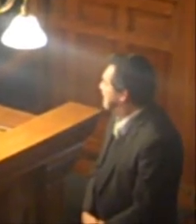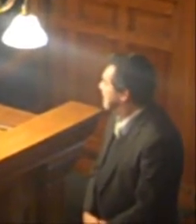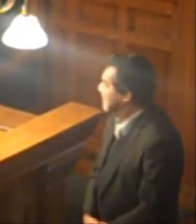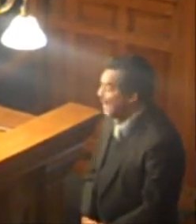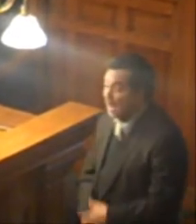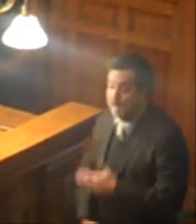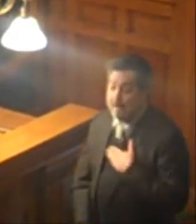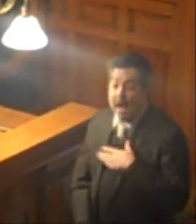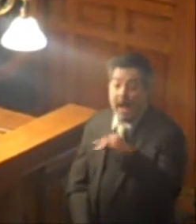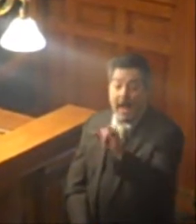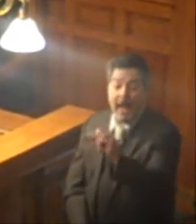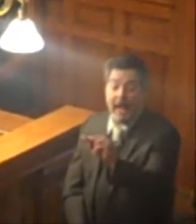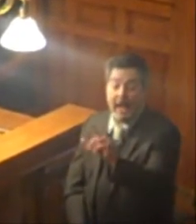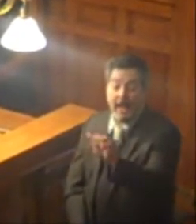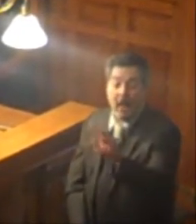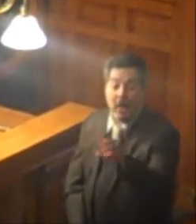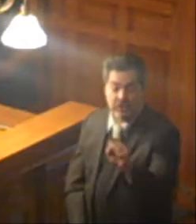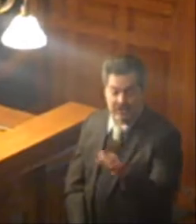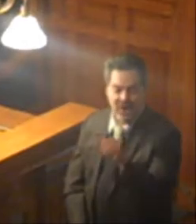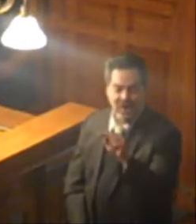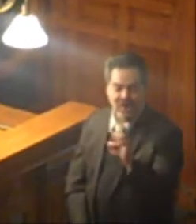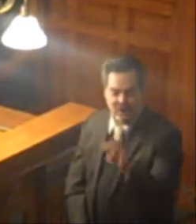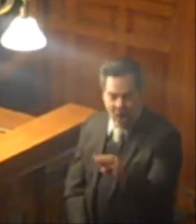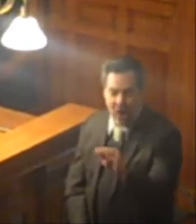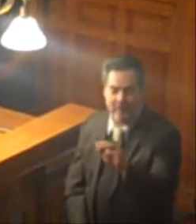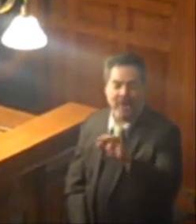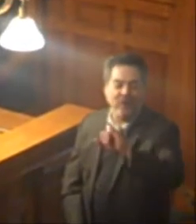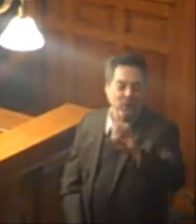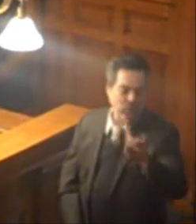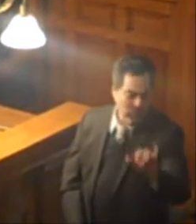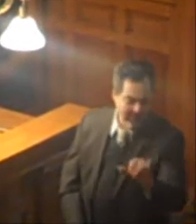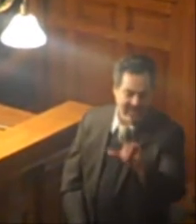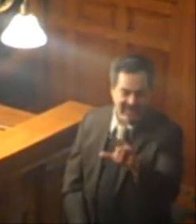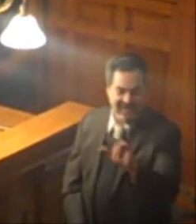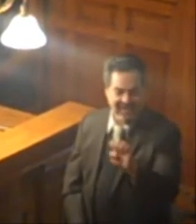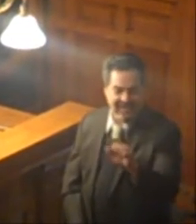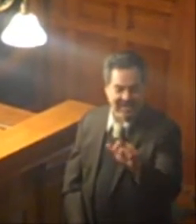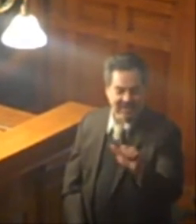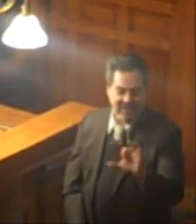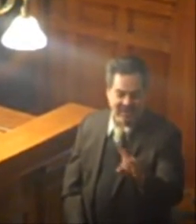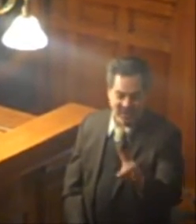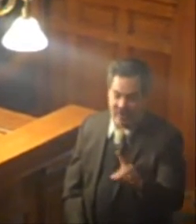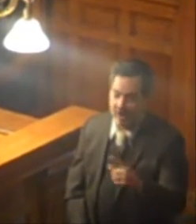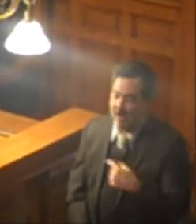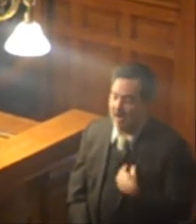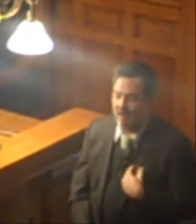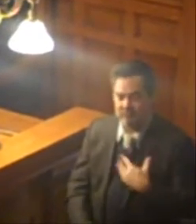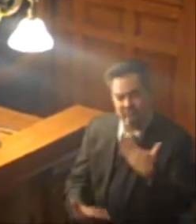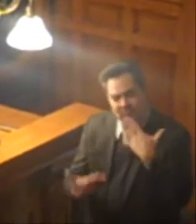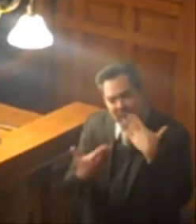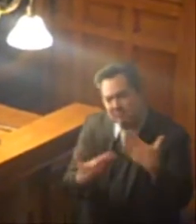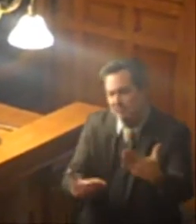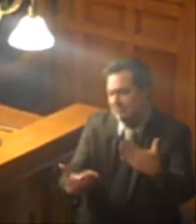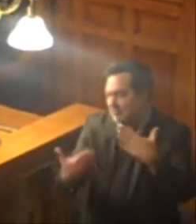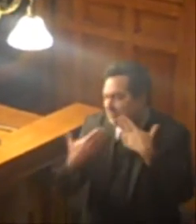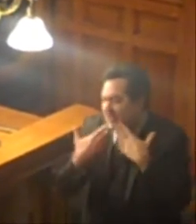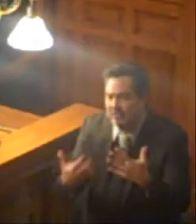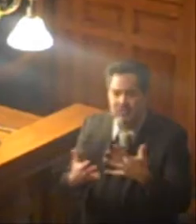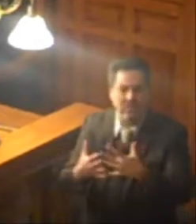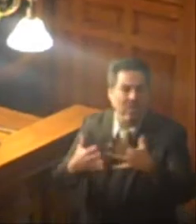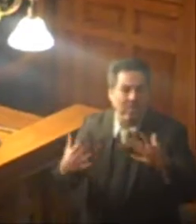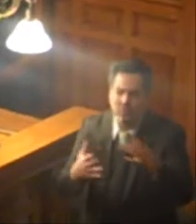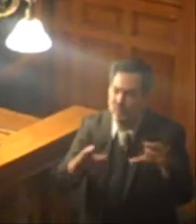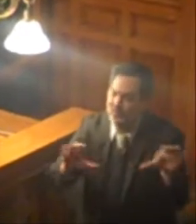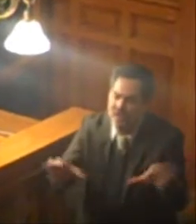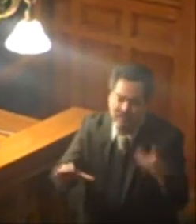To my in-laws, Tom and Judy Machado, I can't tell you how grateful I am for all that you've done for me for 18 years that I've run for the